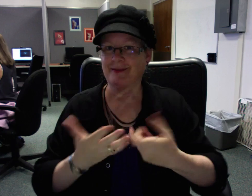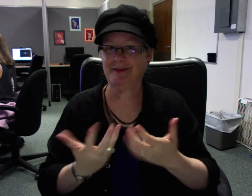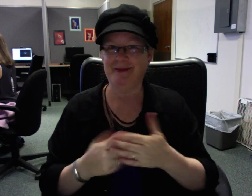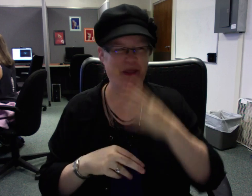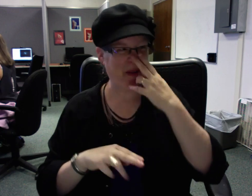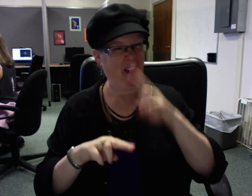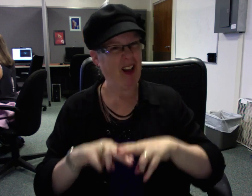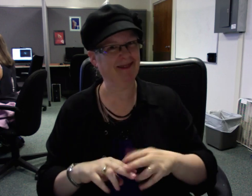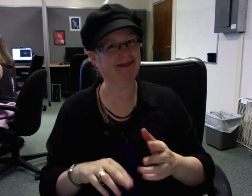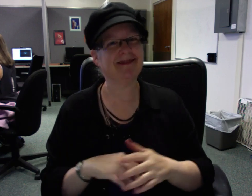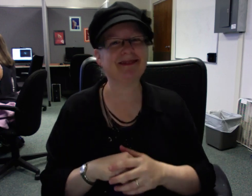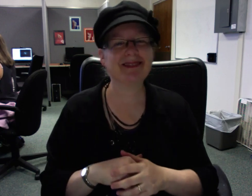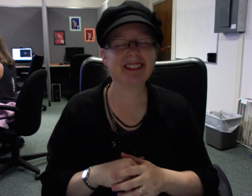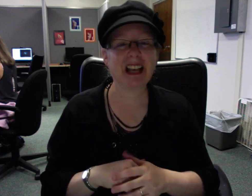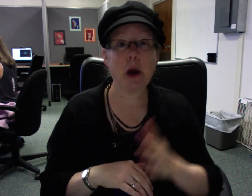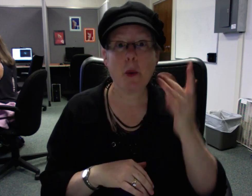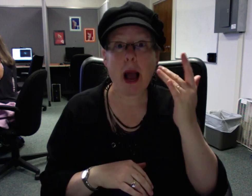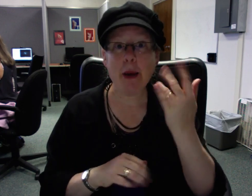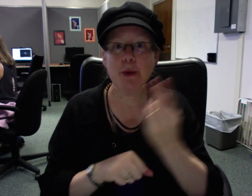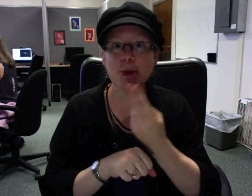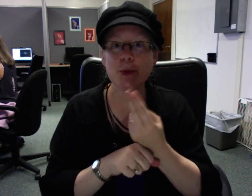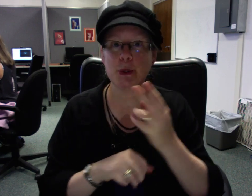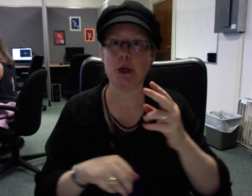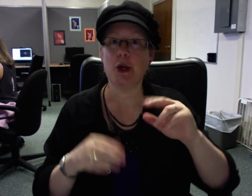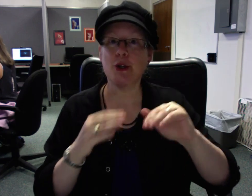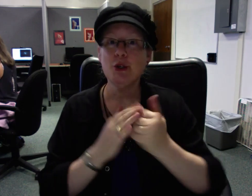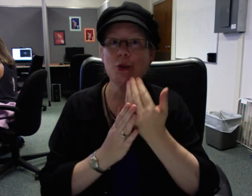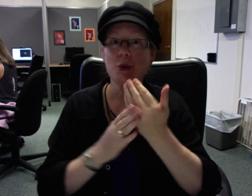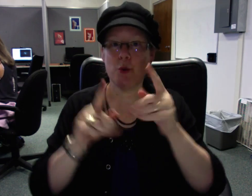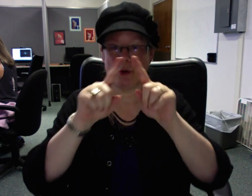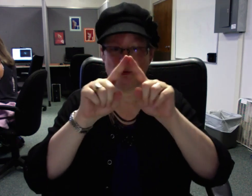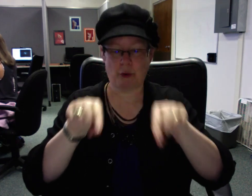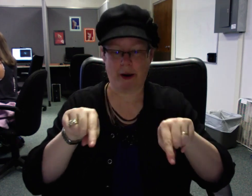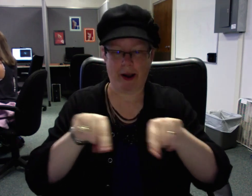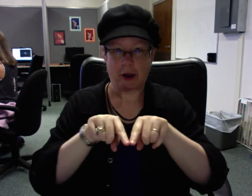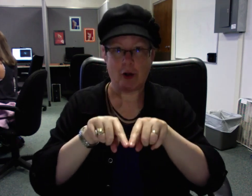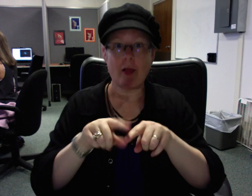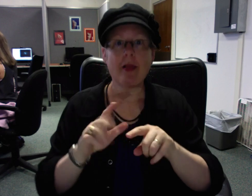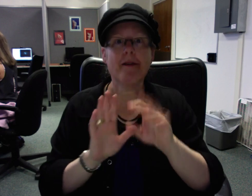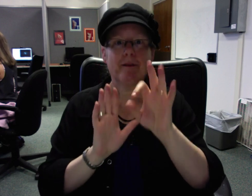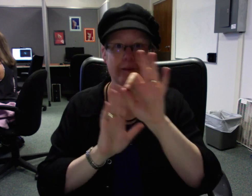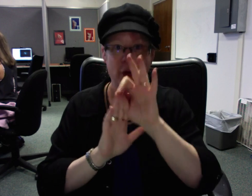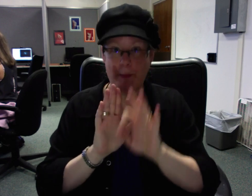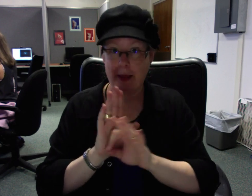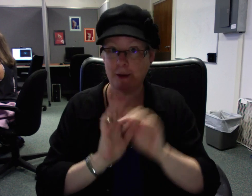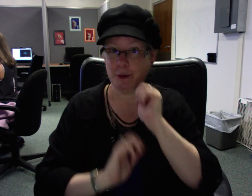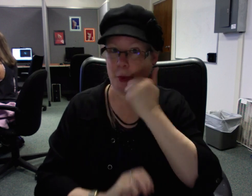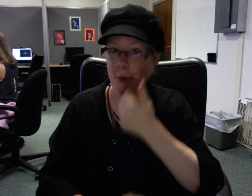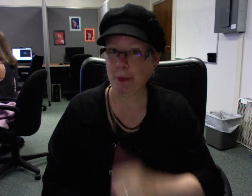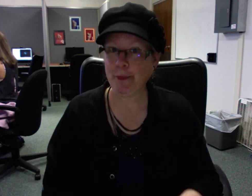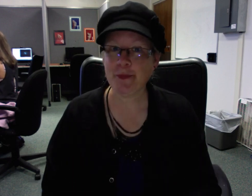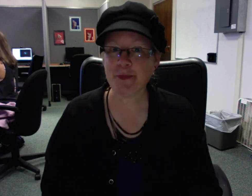That's right. We have to convert in order to end up with consistent units of measurement.